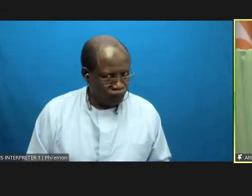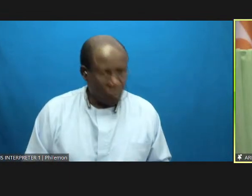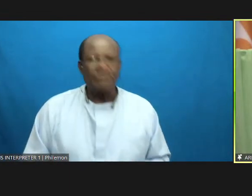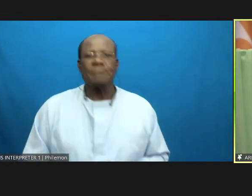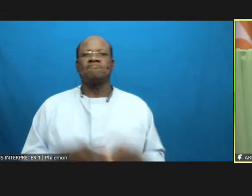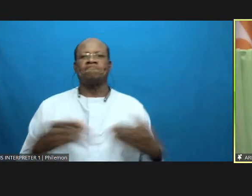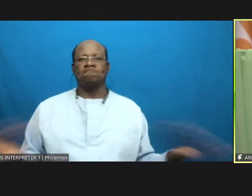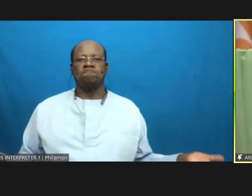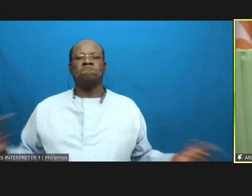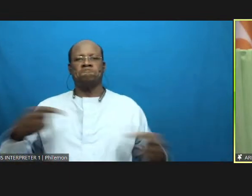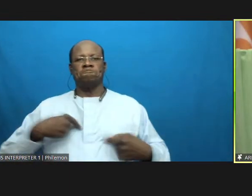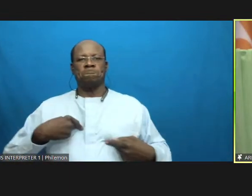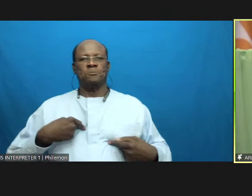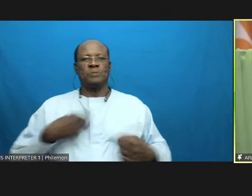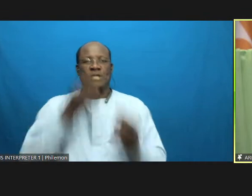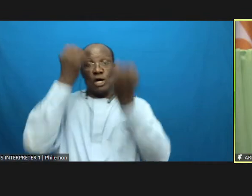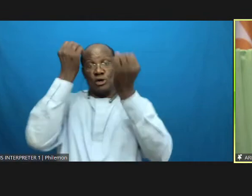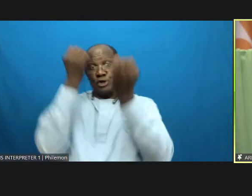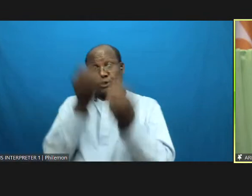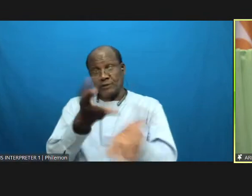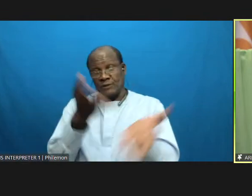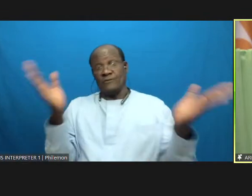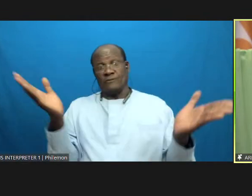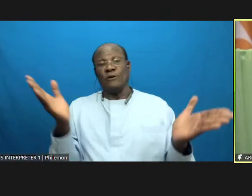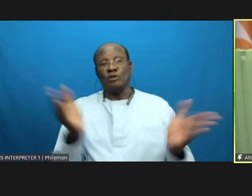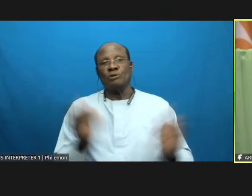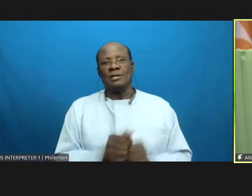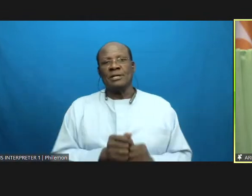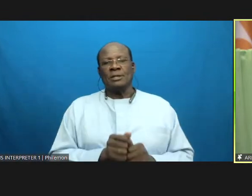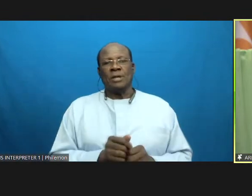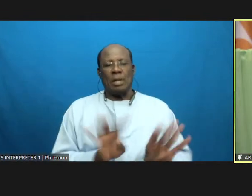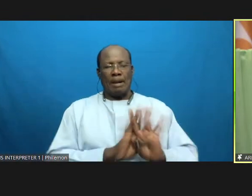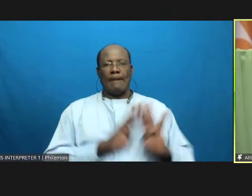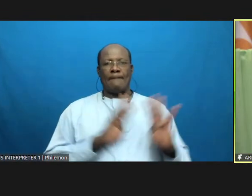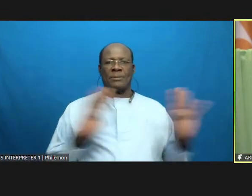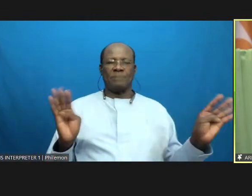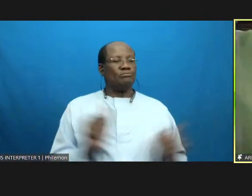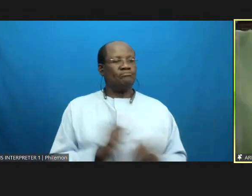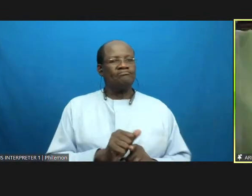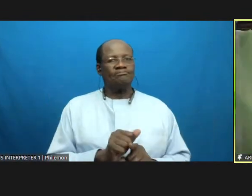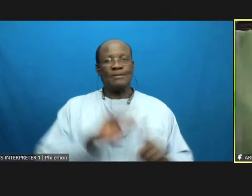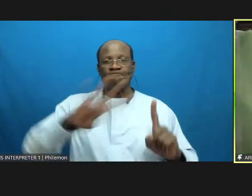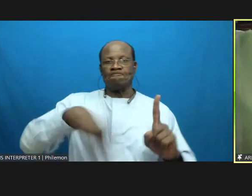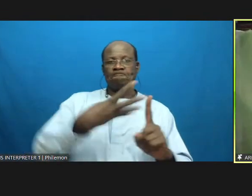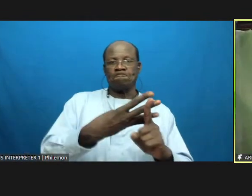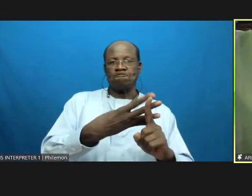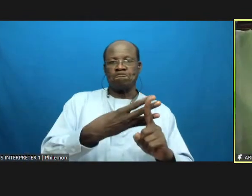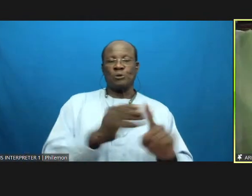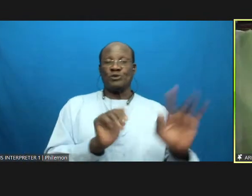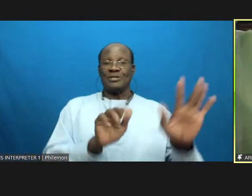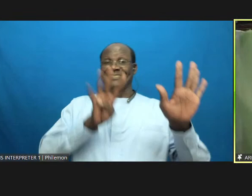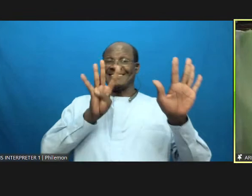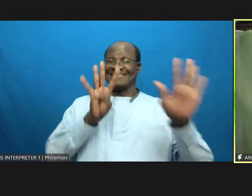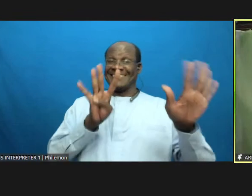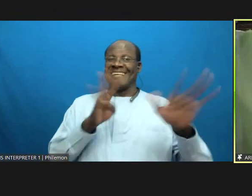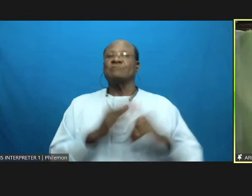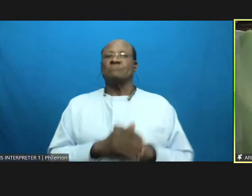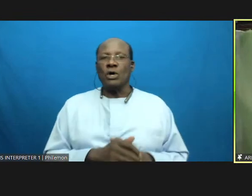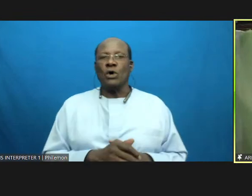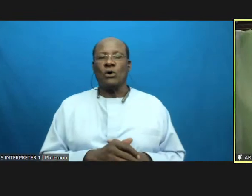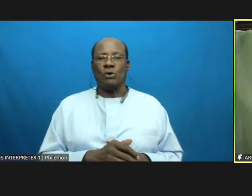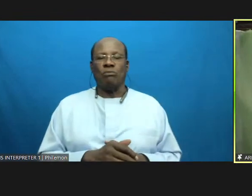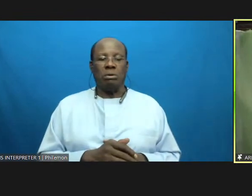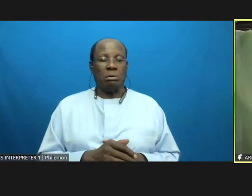of the panel on SDG 9, Industry, Innovation, and Infrastructure. This panel